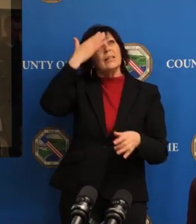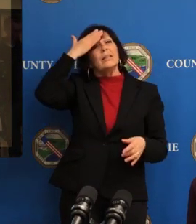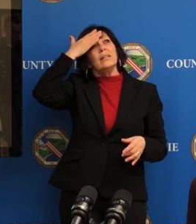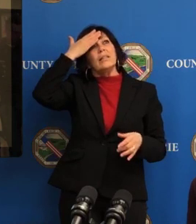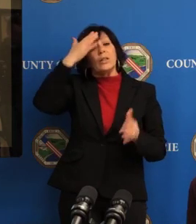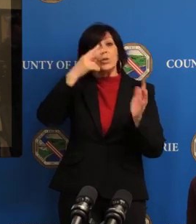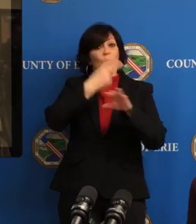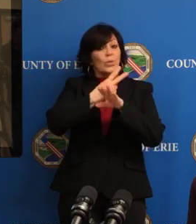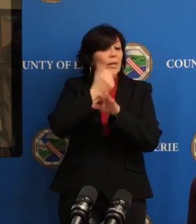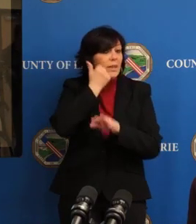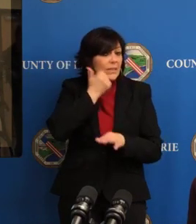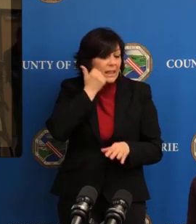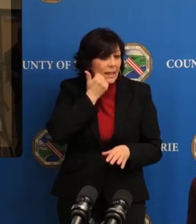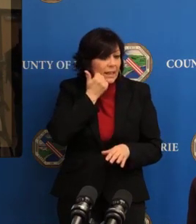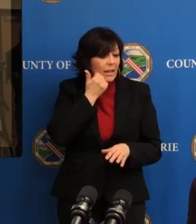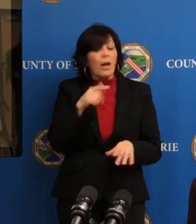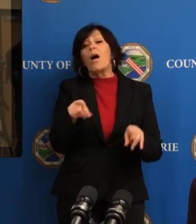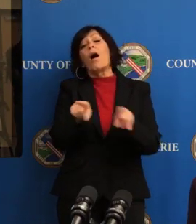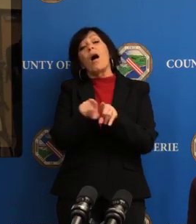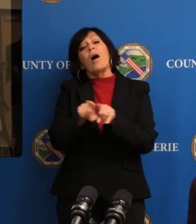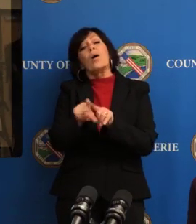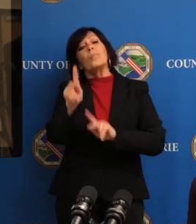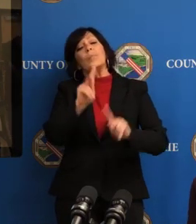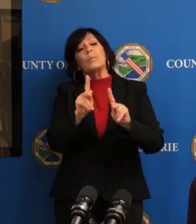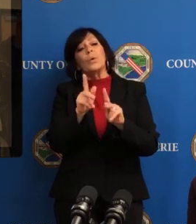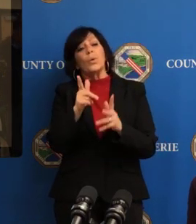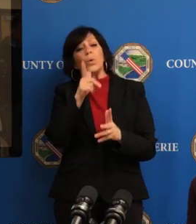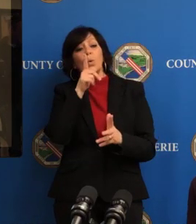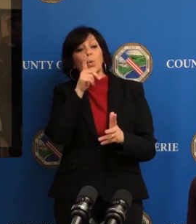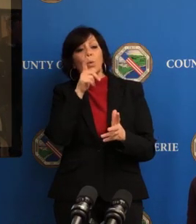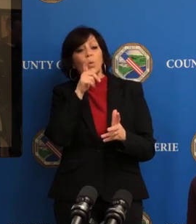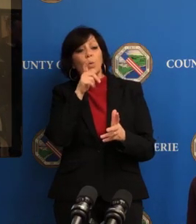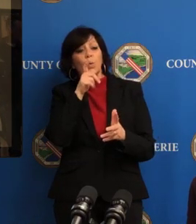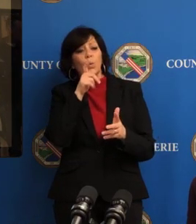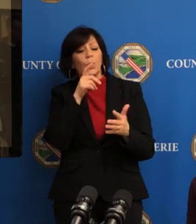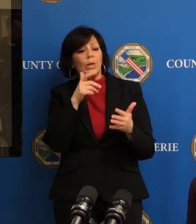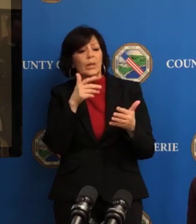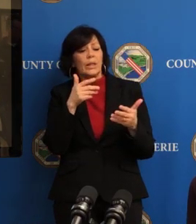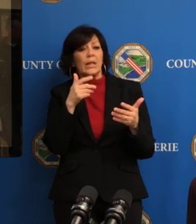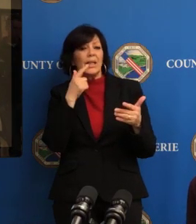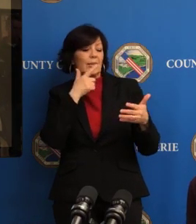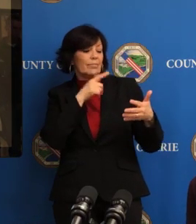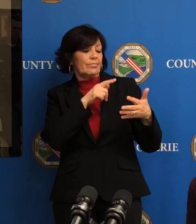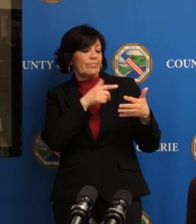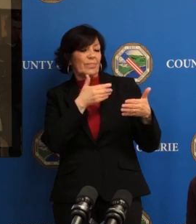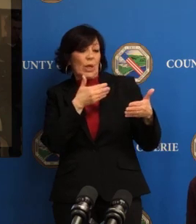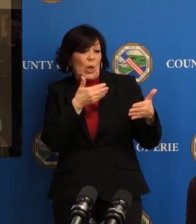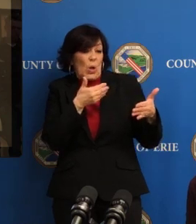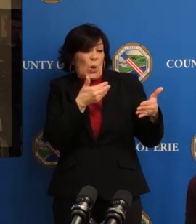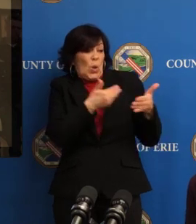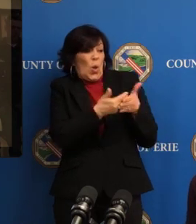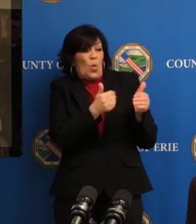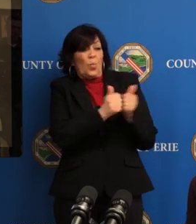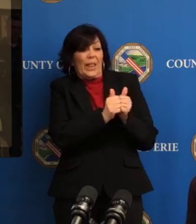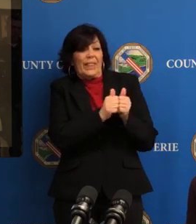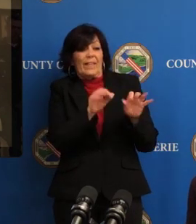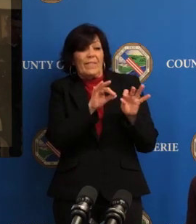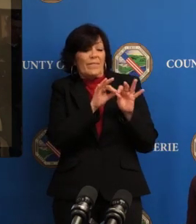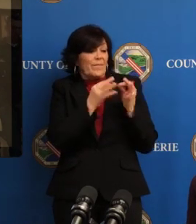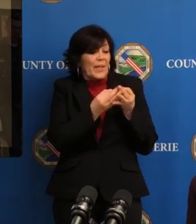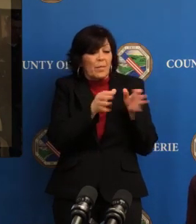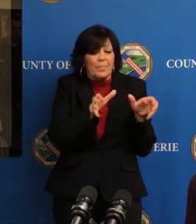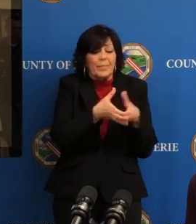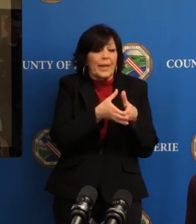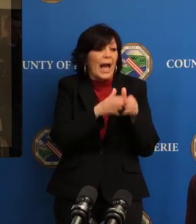twice daily. We also want people who are close family contacts, like household